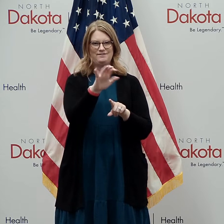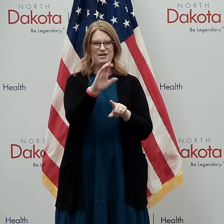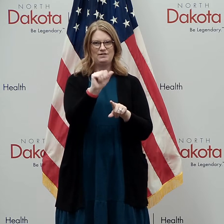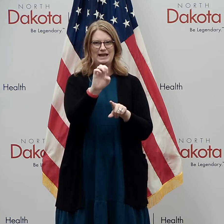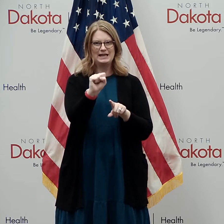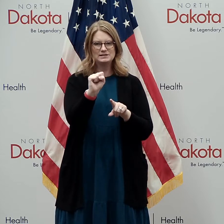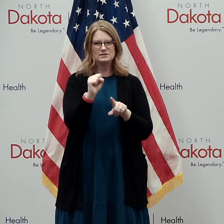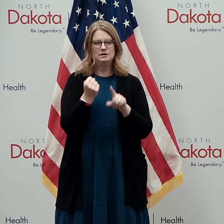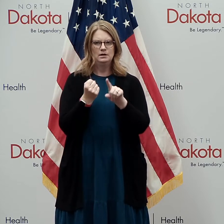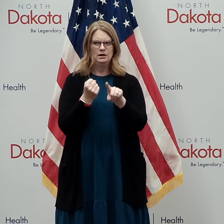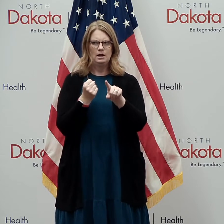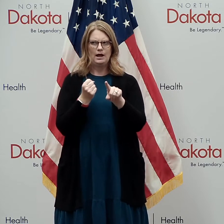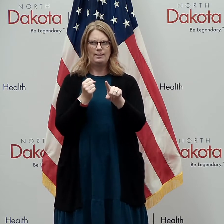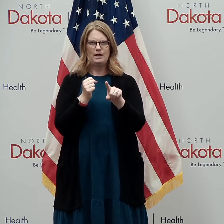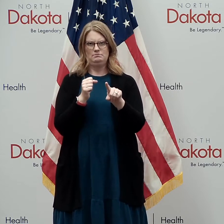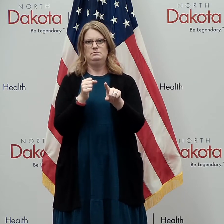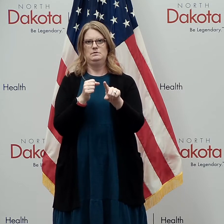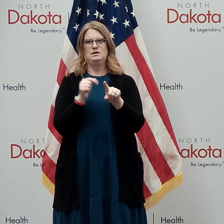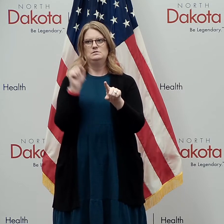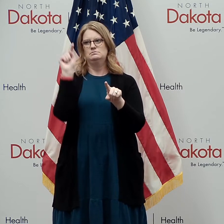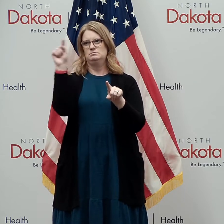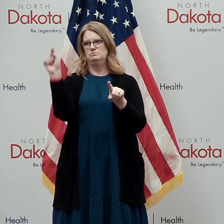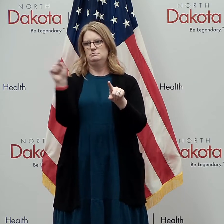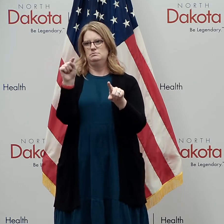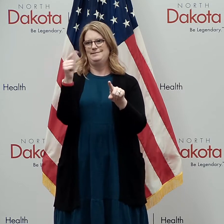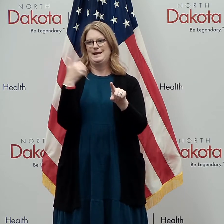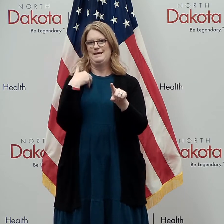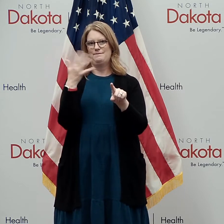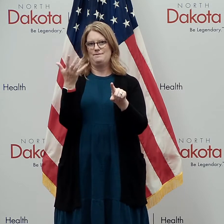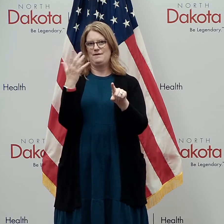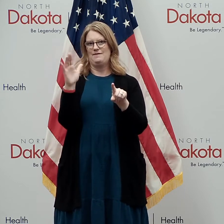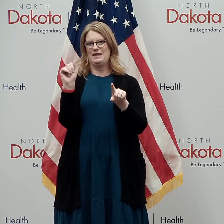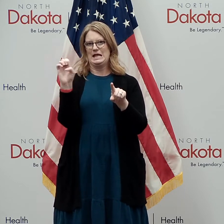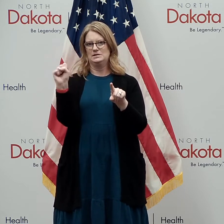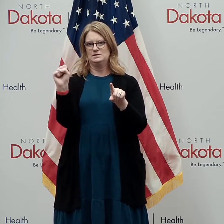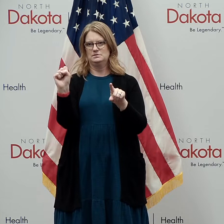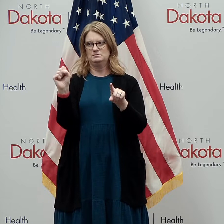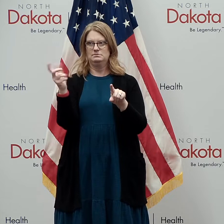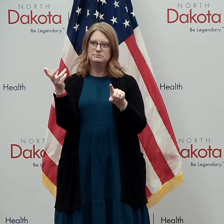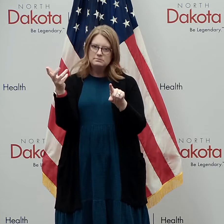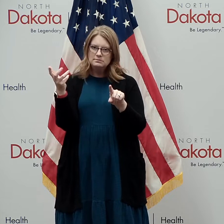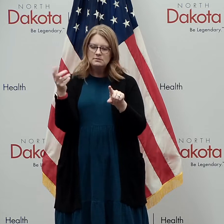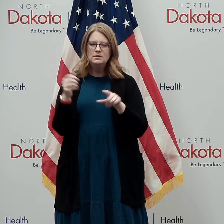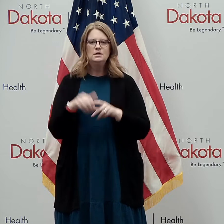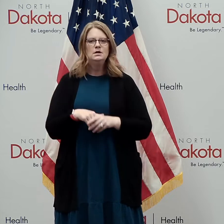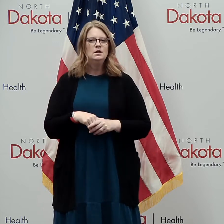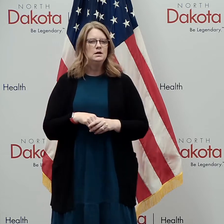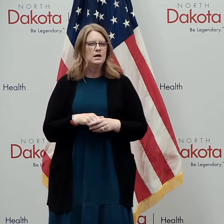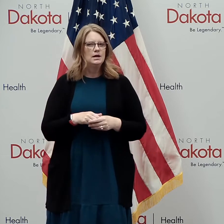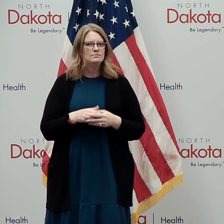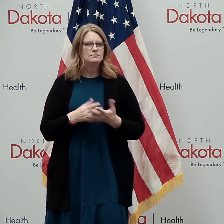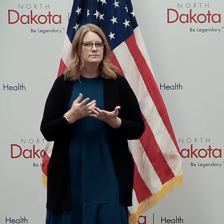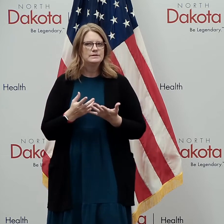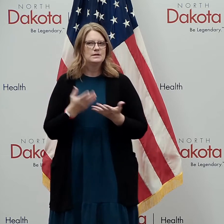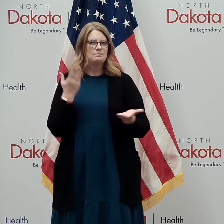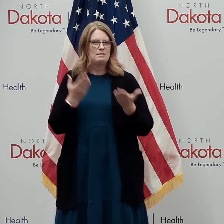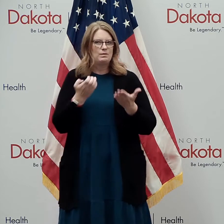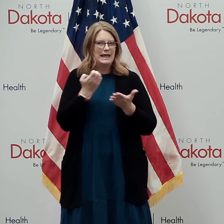other counties together that don't have 5 cases. And to the degree that we might be considered to be sort of economically